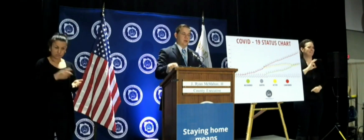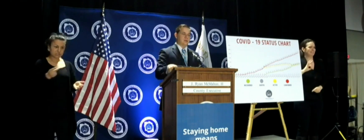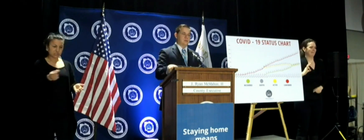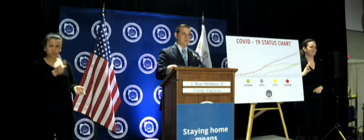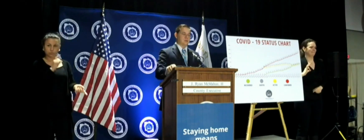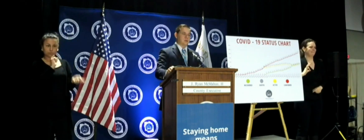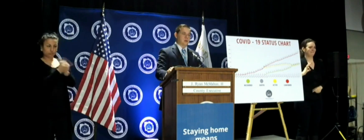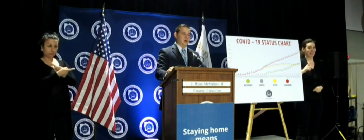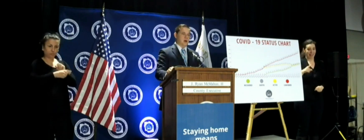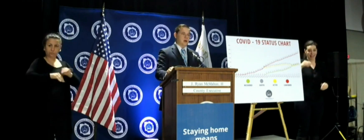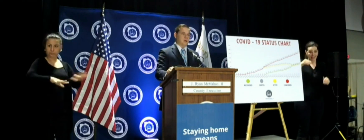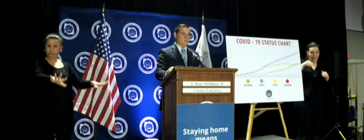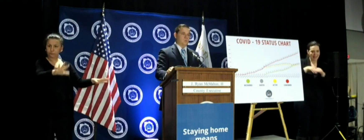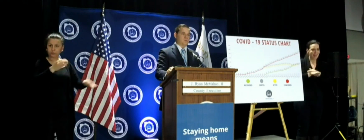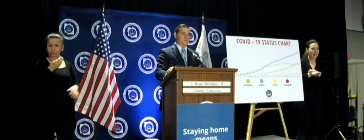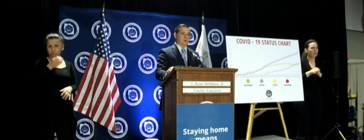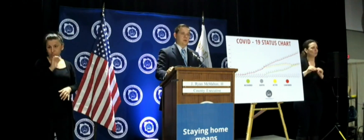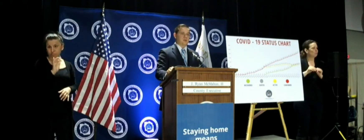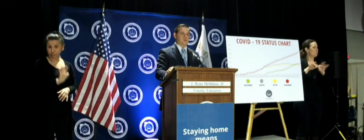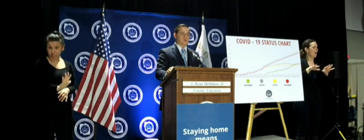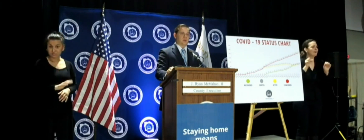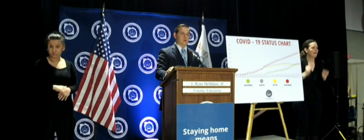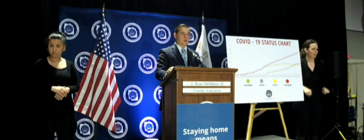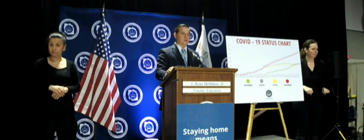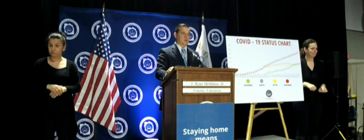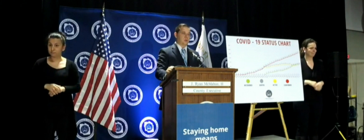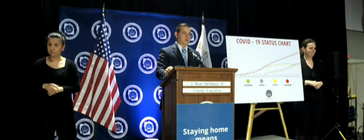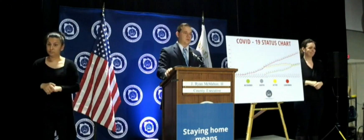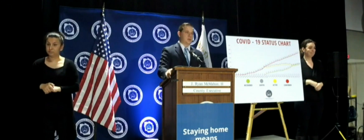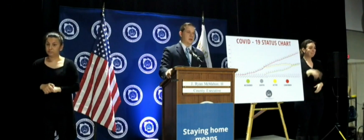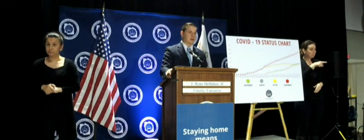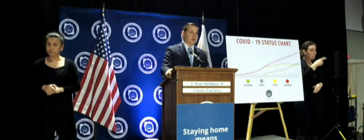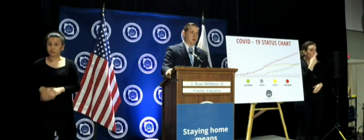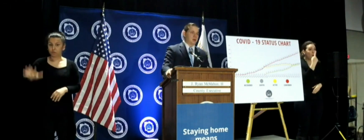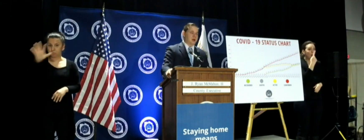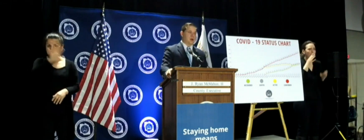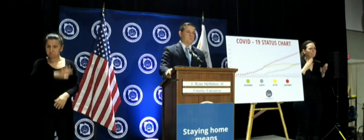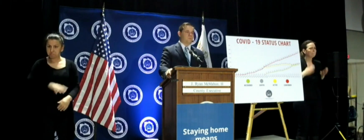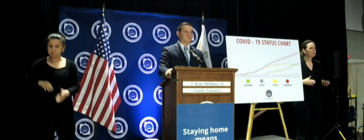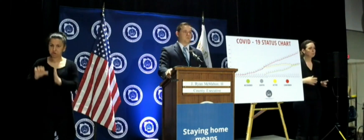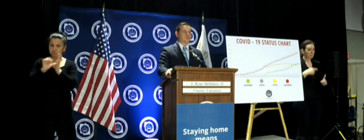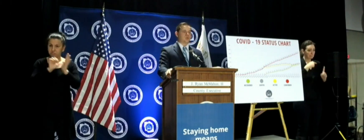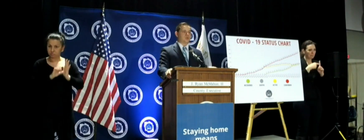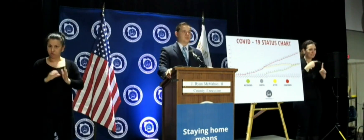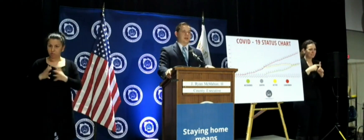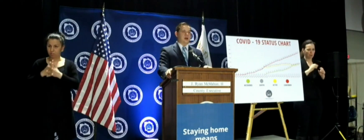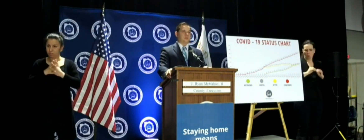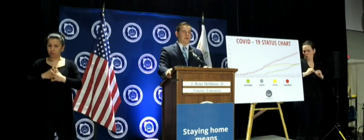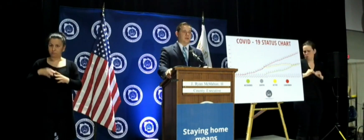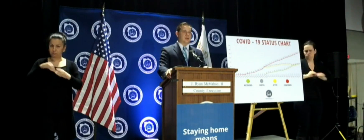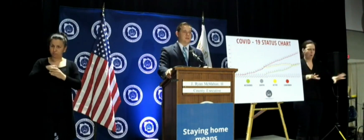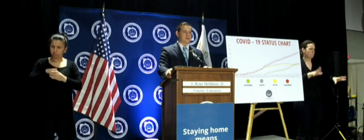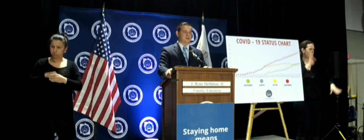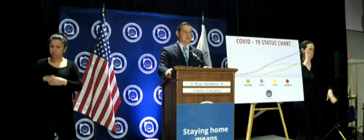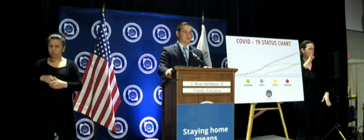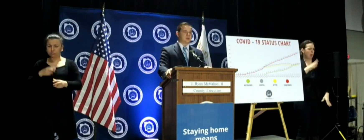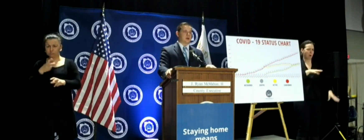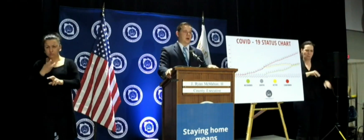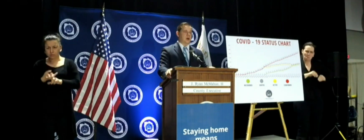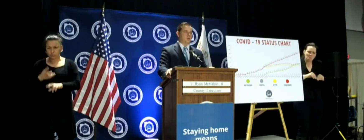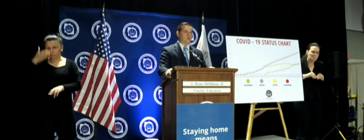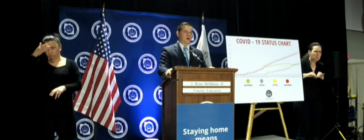one case. This has been an issue throughout the country, throughout the state. New York State Health regulates